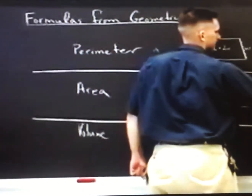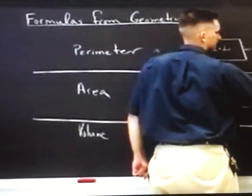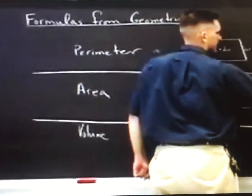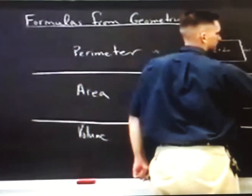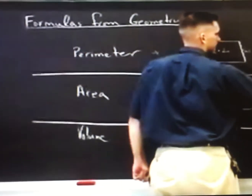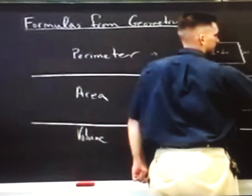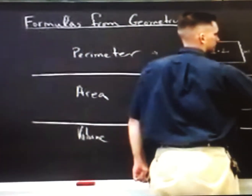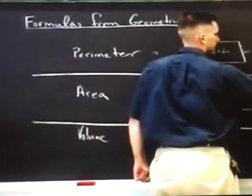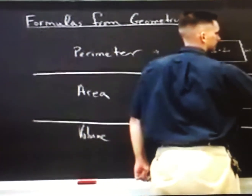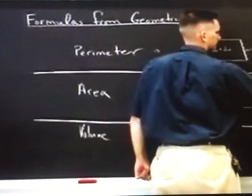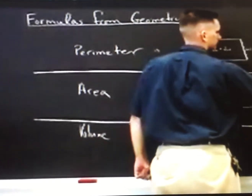Thank you.